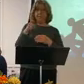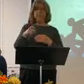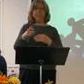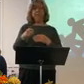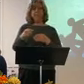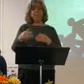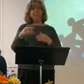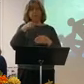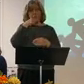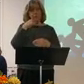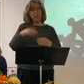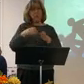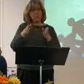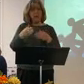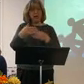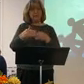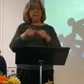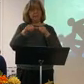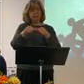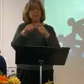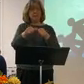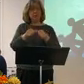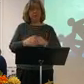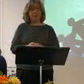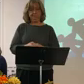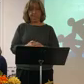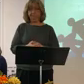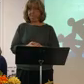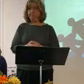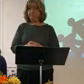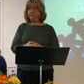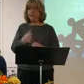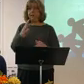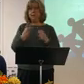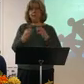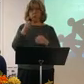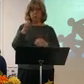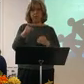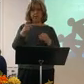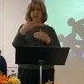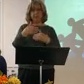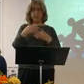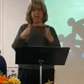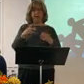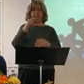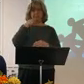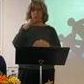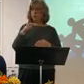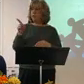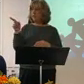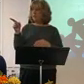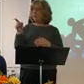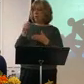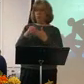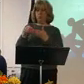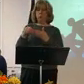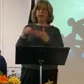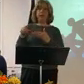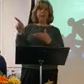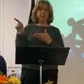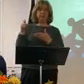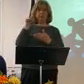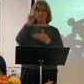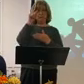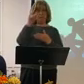so that tradition continues. And if you need a box, you fill out this form. It's out on the bulletin